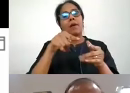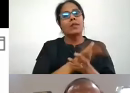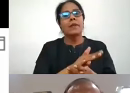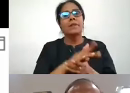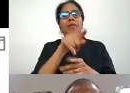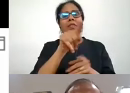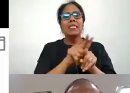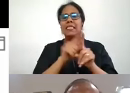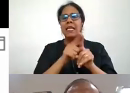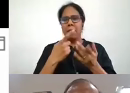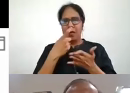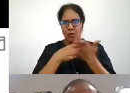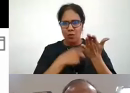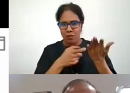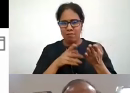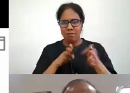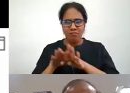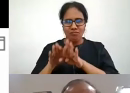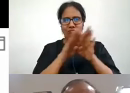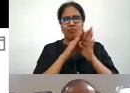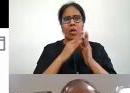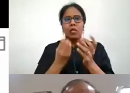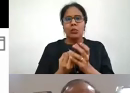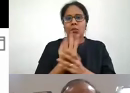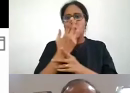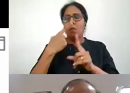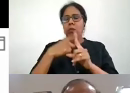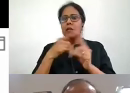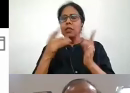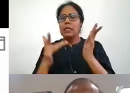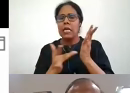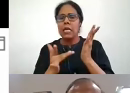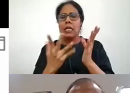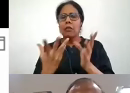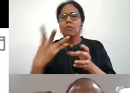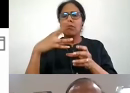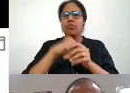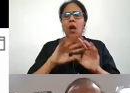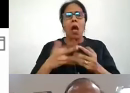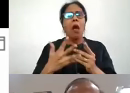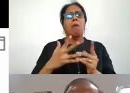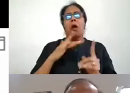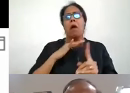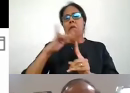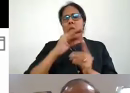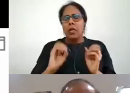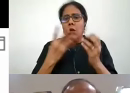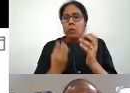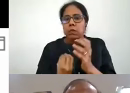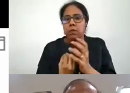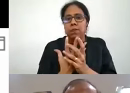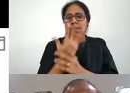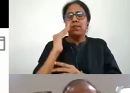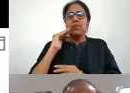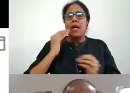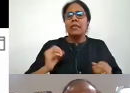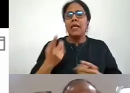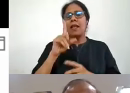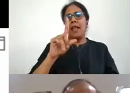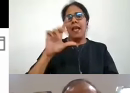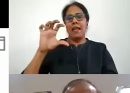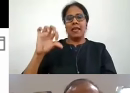adoption, we see that Wi-Fi has been evolving quite a bit right from 97 to late and